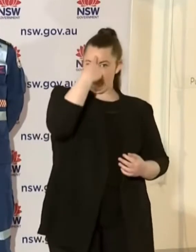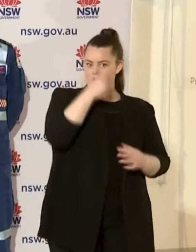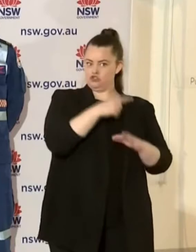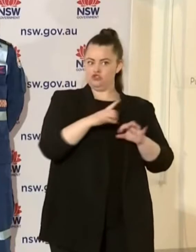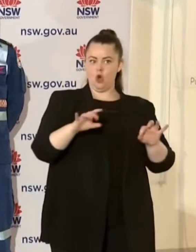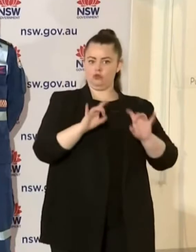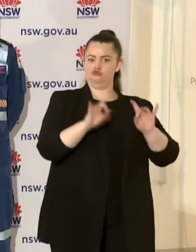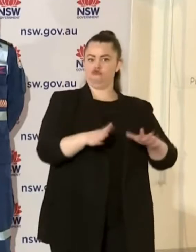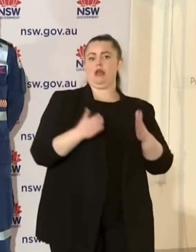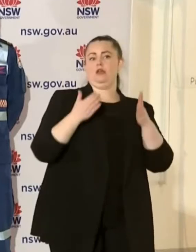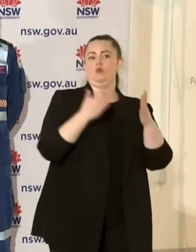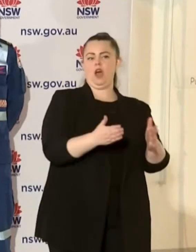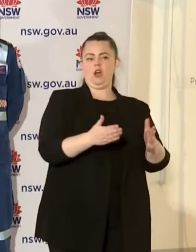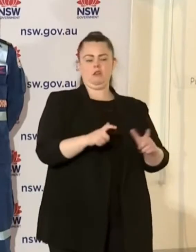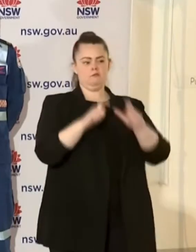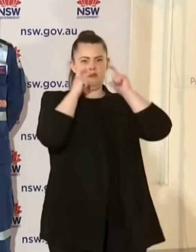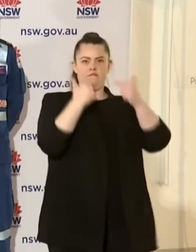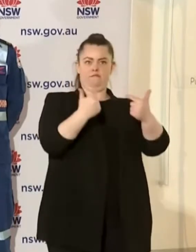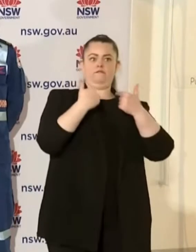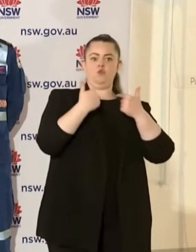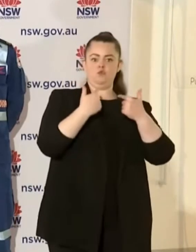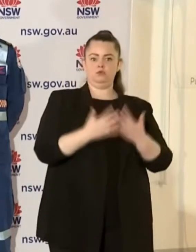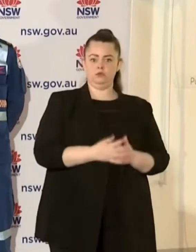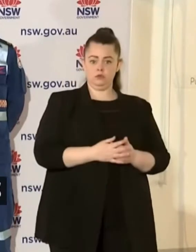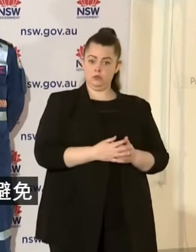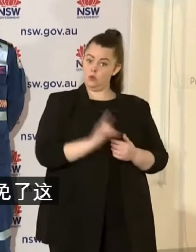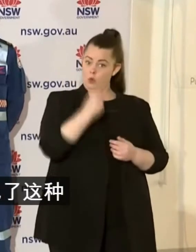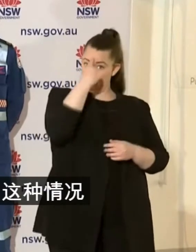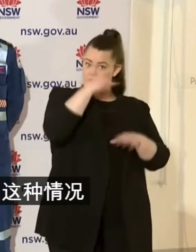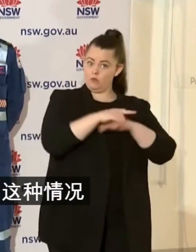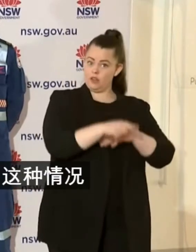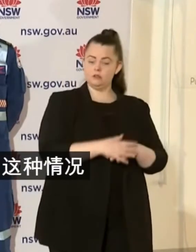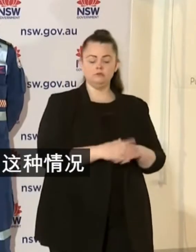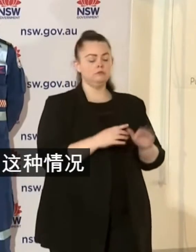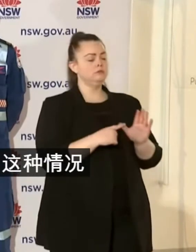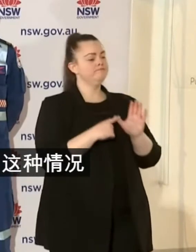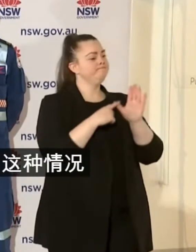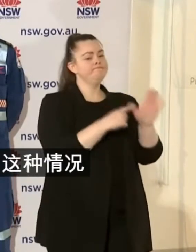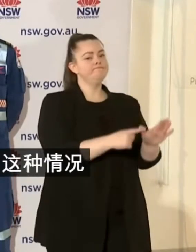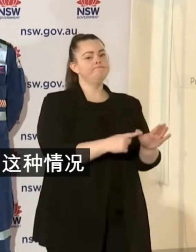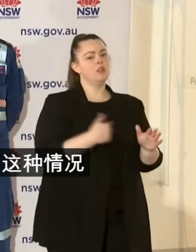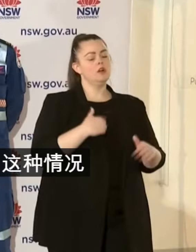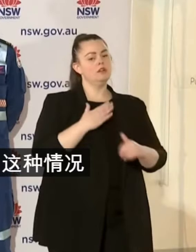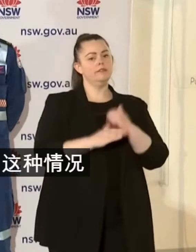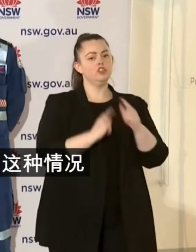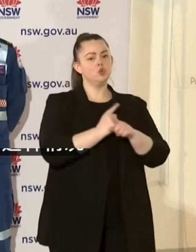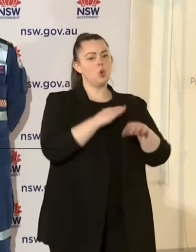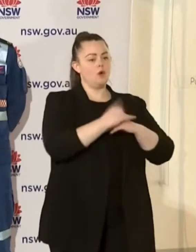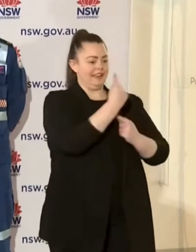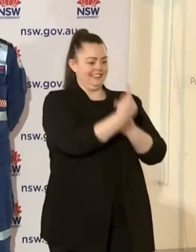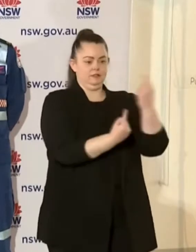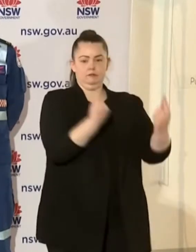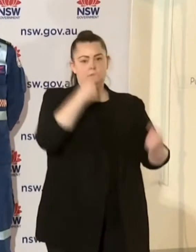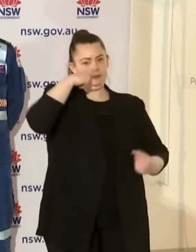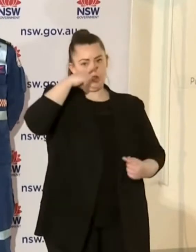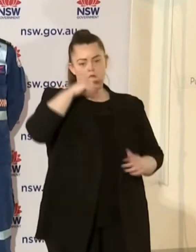in for breaching public health orders? Oh, look, I'm not going to talk about individual cases. I've avoided that at any stage. What I would say is it doesn't matter